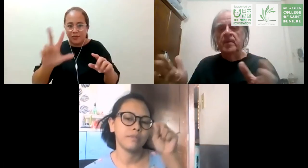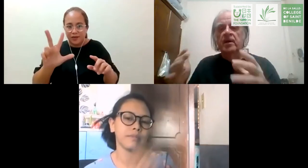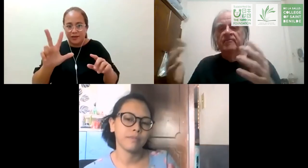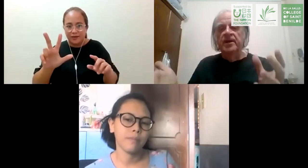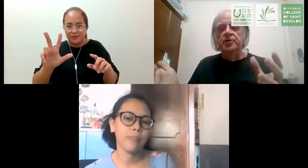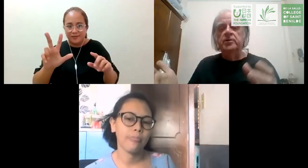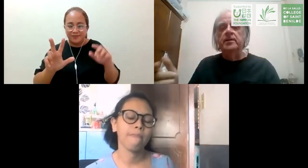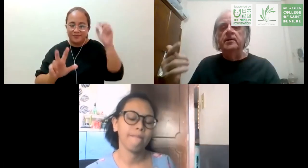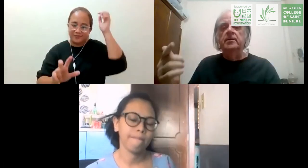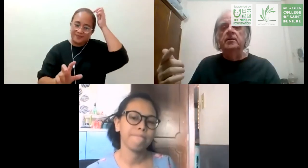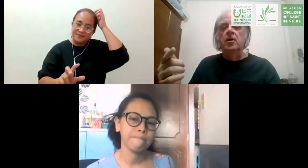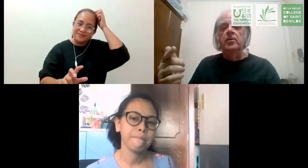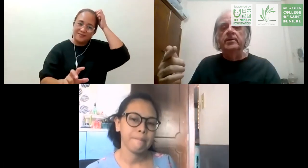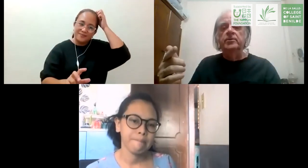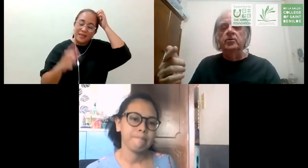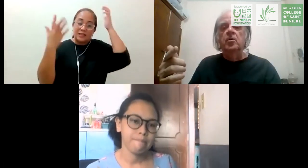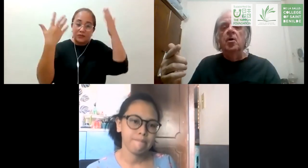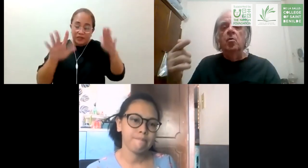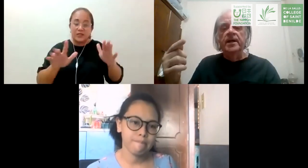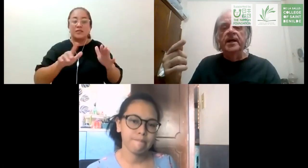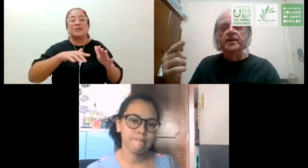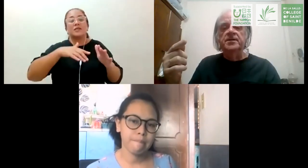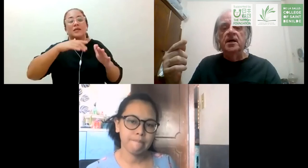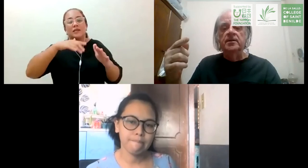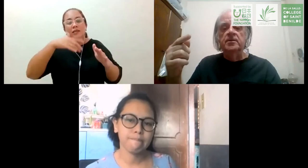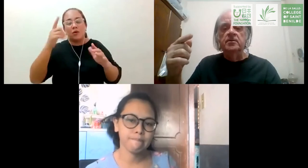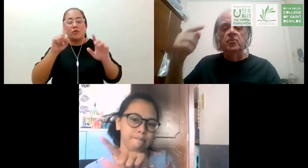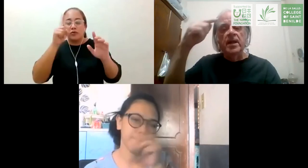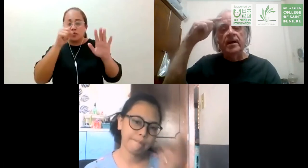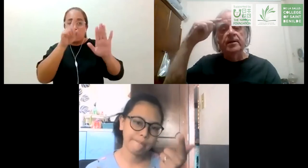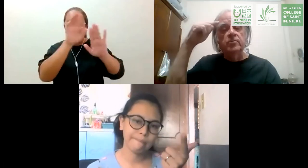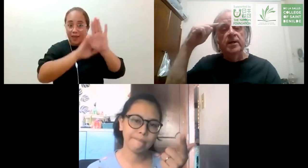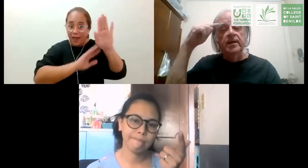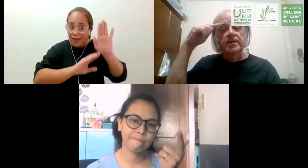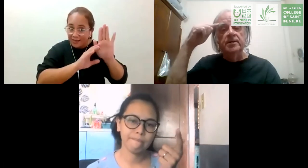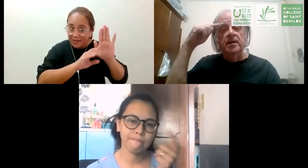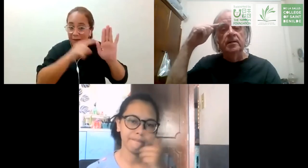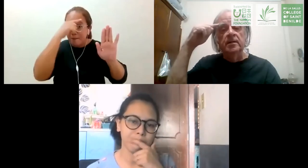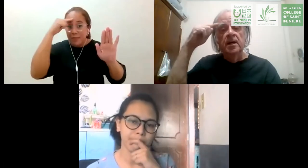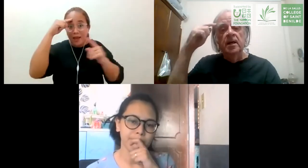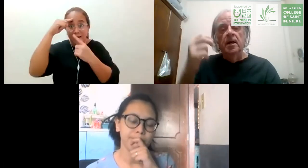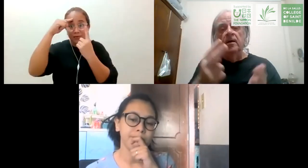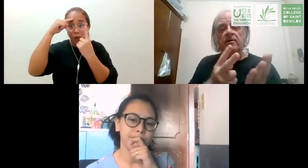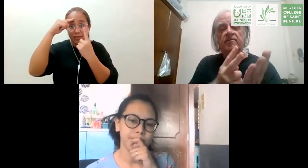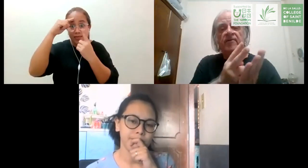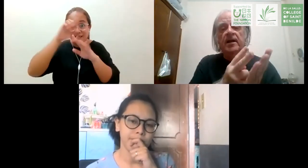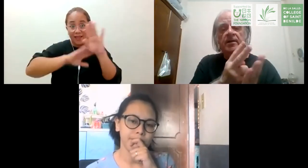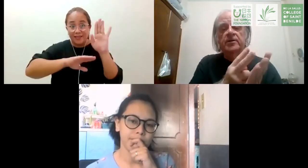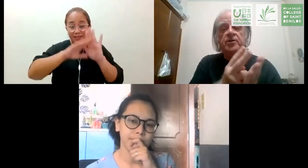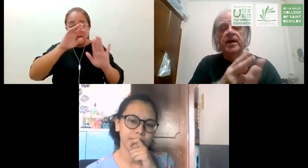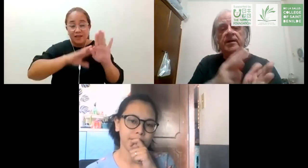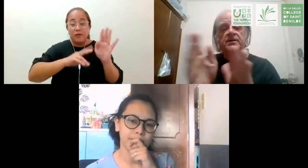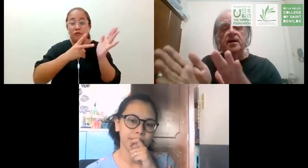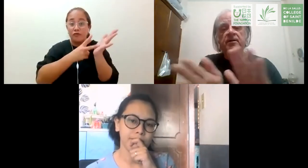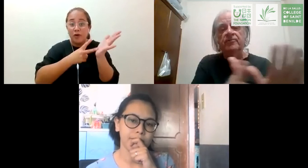right. finish, and then go into one-handed signs. So black is one-handed sign. Violet